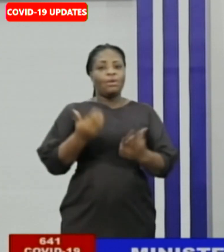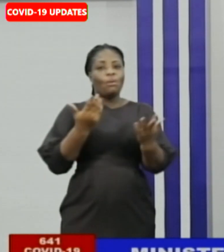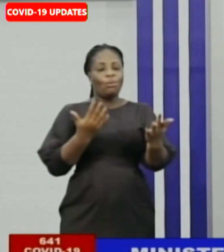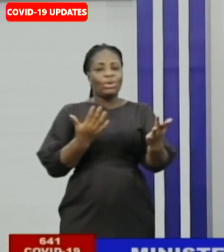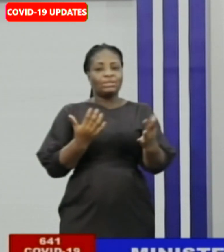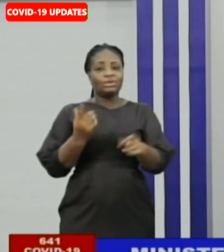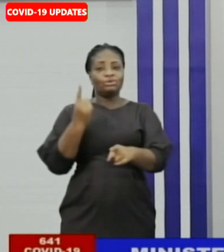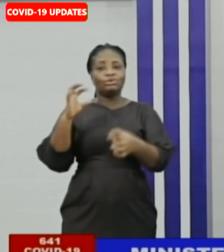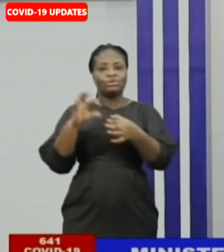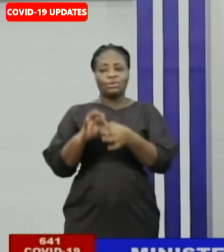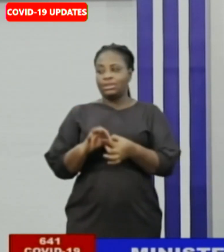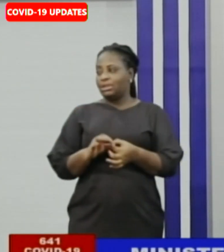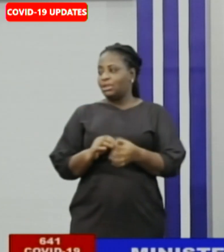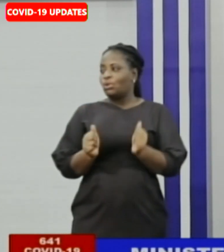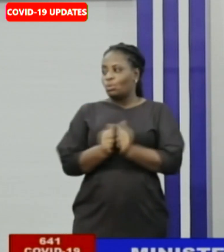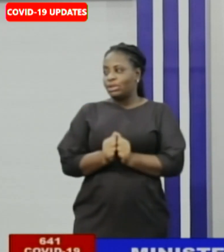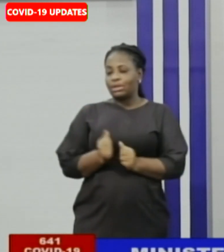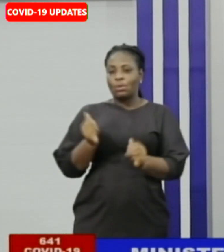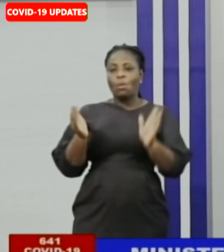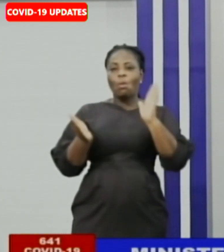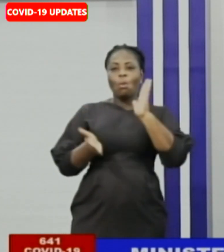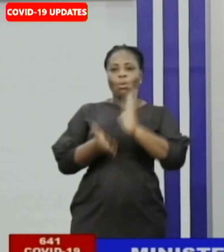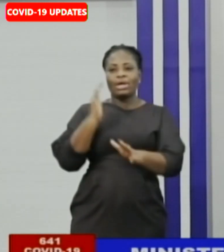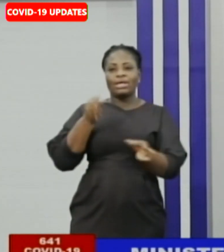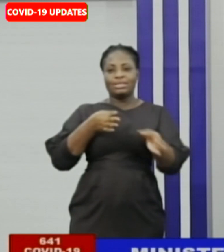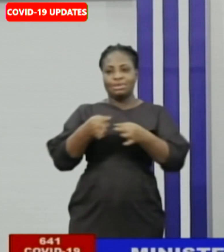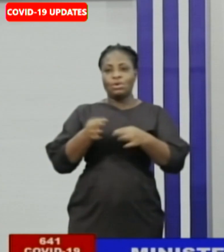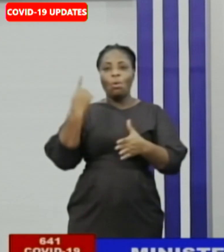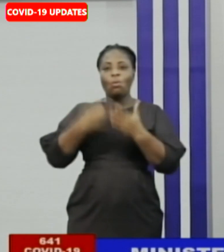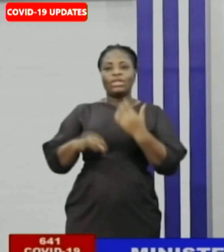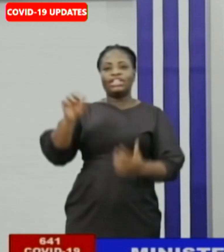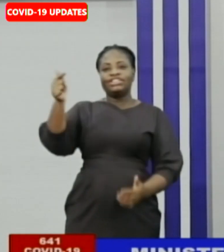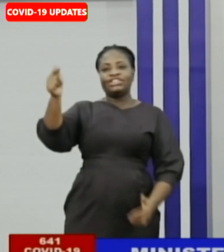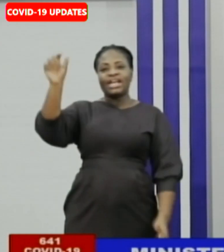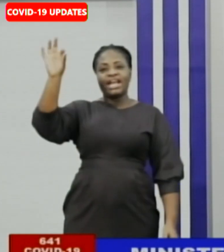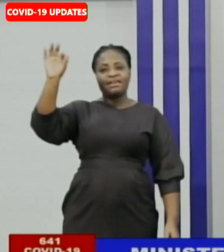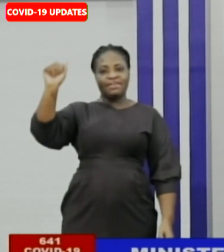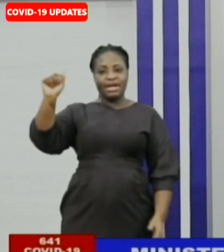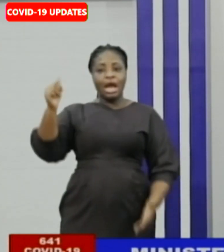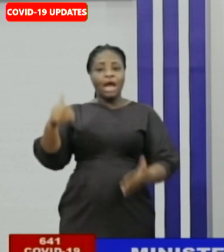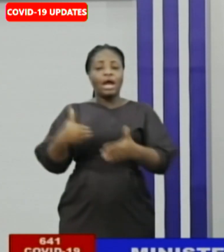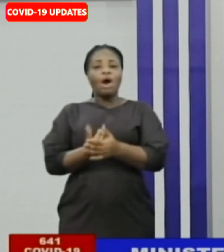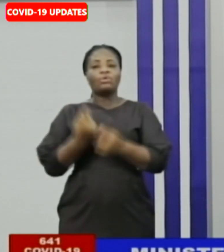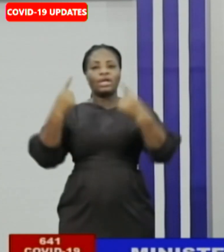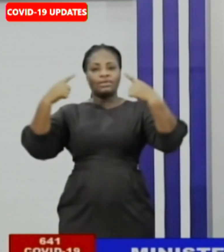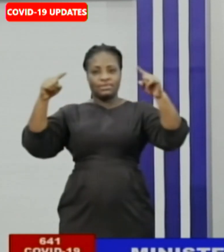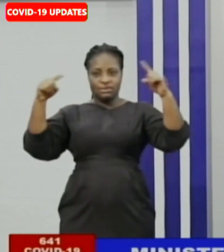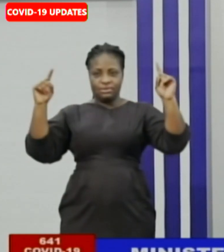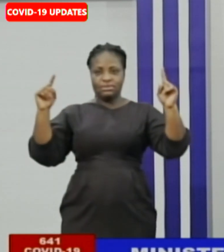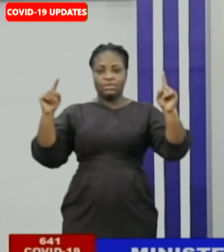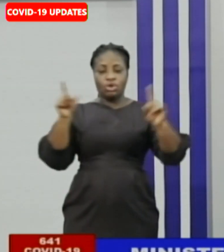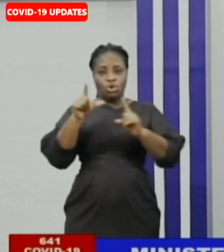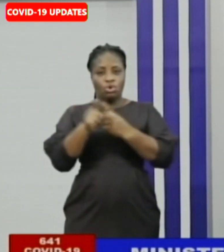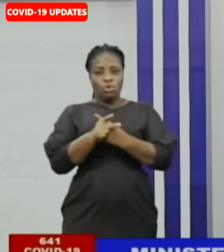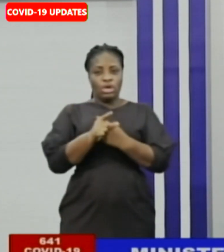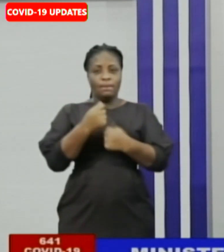join us with a quick explanation of what the GFA has offered and how far we've succeeded in coming with dealing with the local community to make